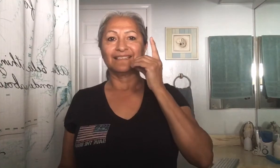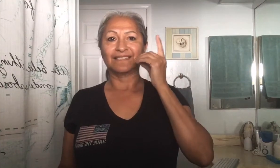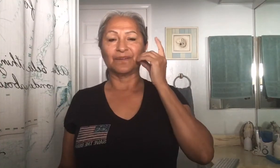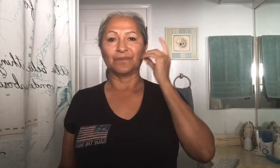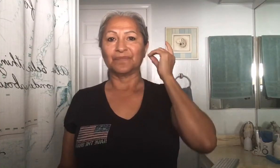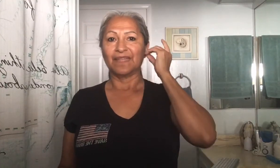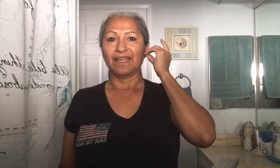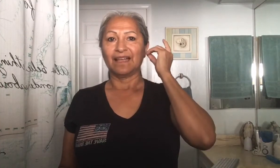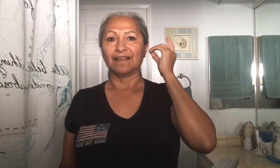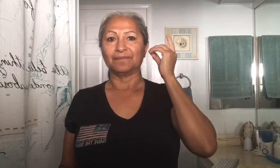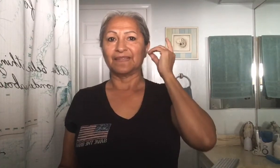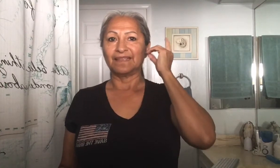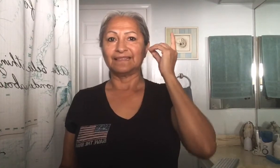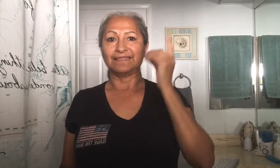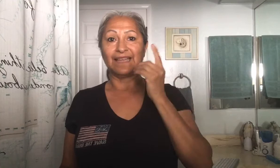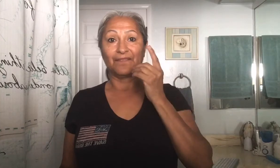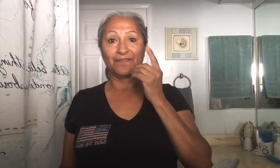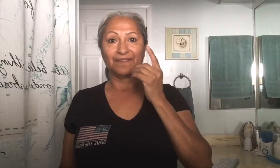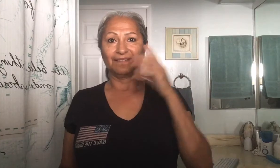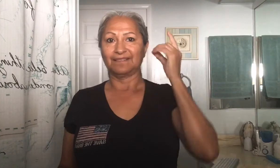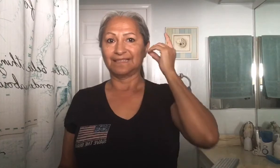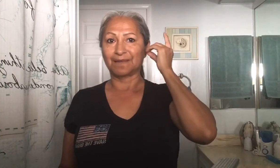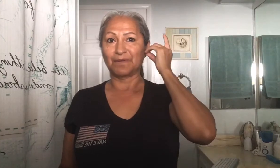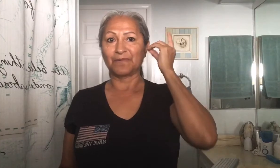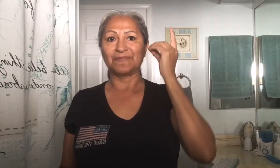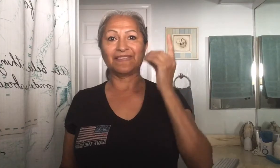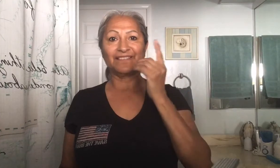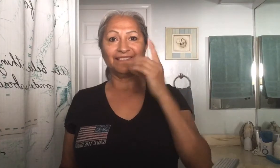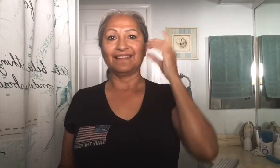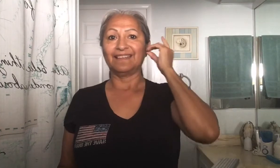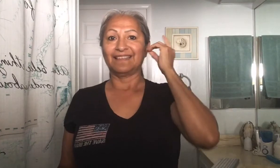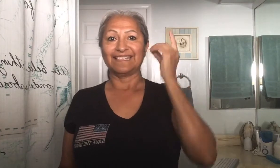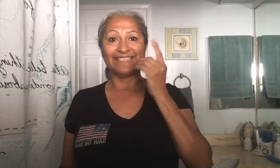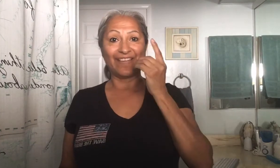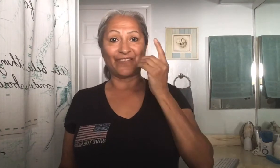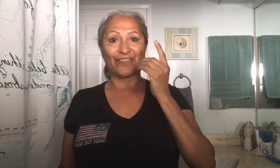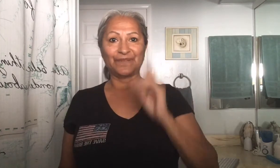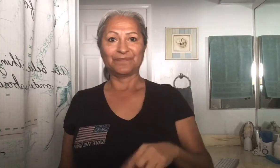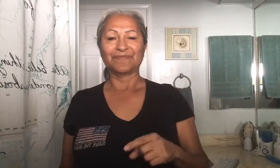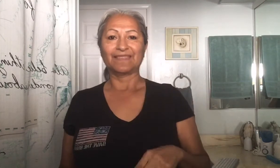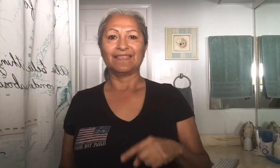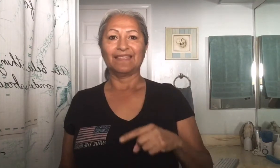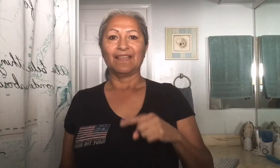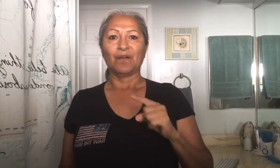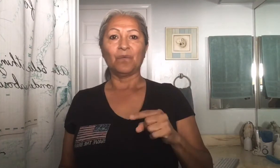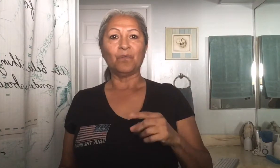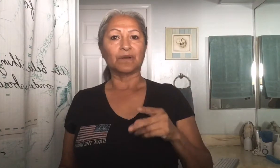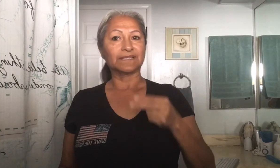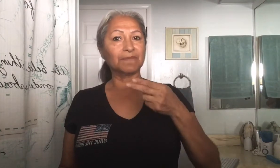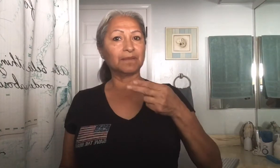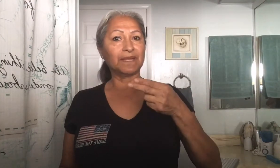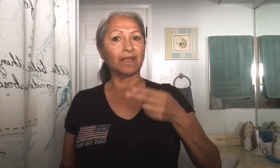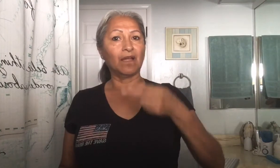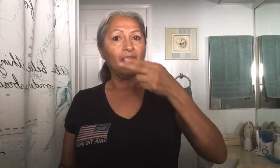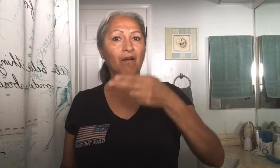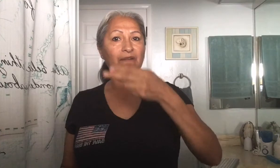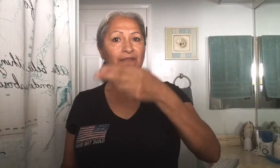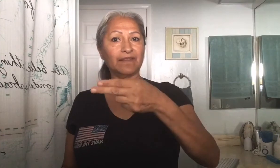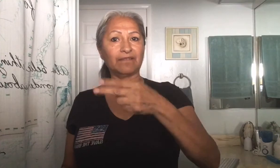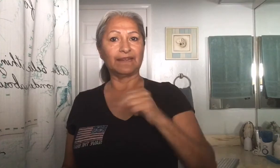so deaf. It's coming away from the ear, deaf. Or somebody could be hard of hearing,